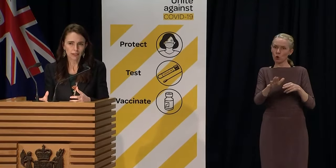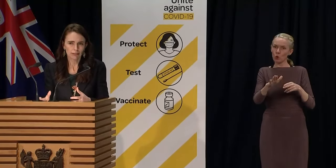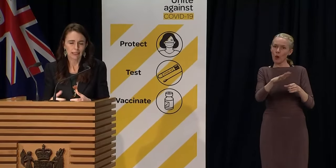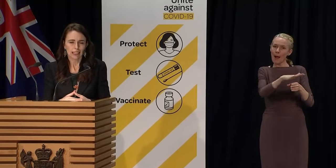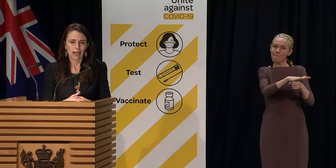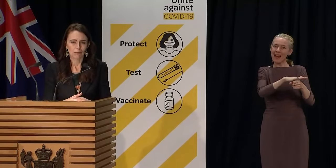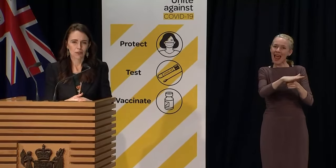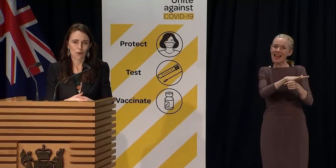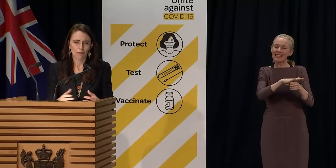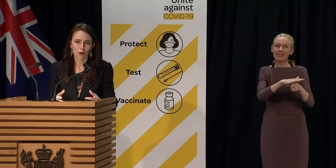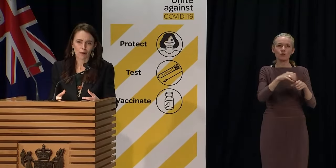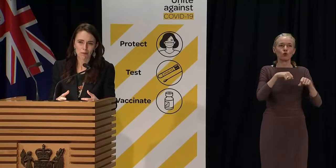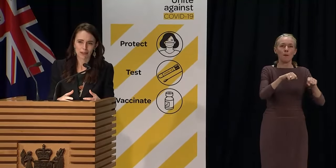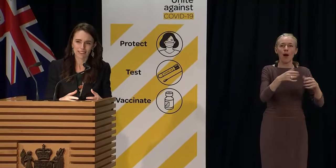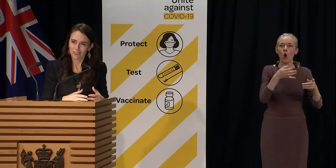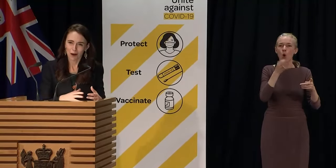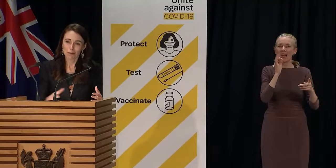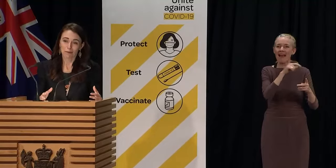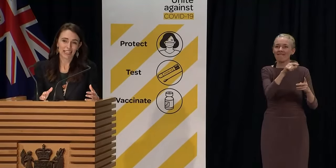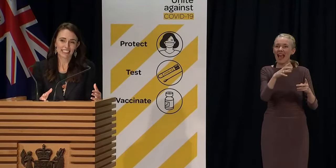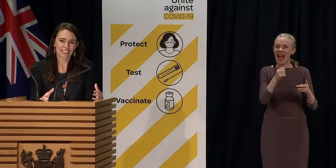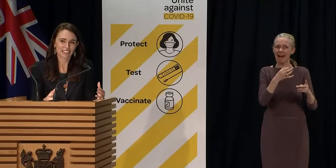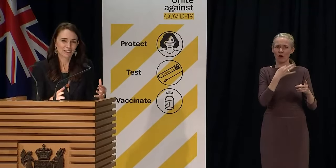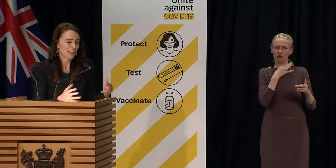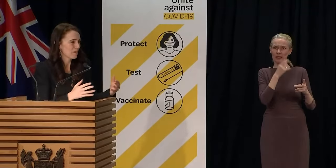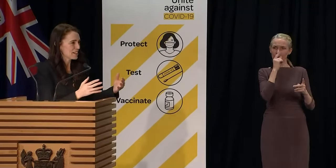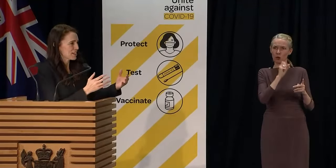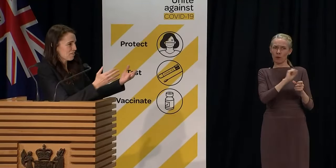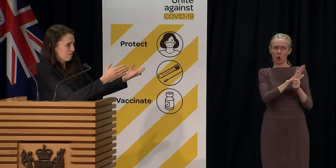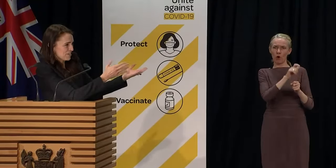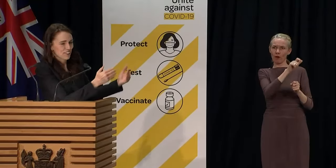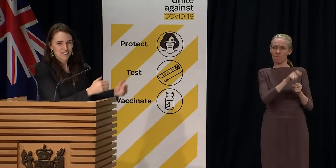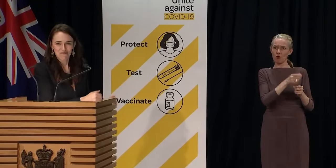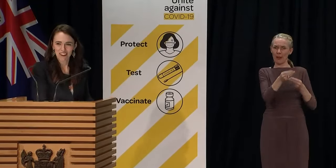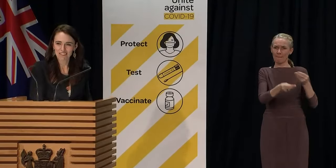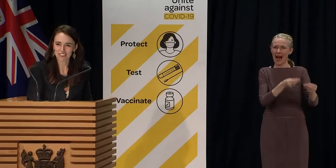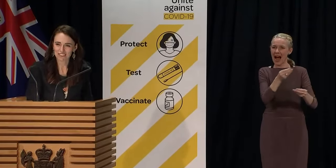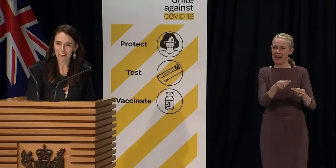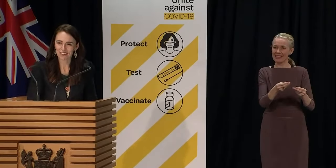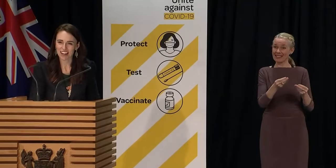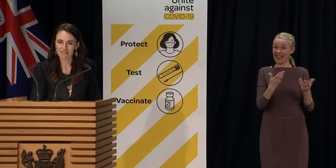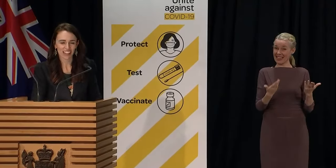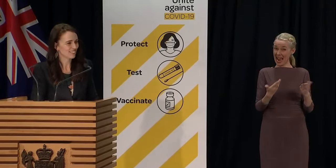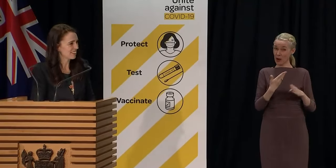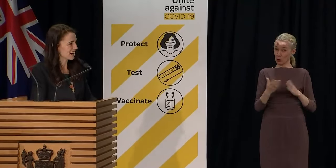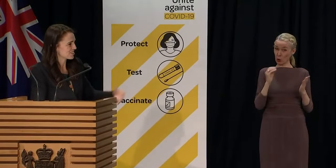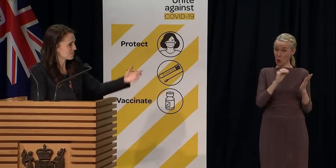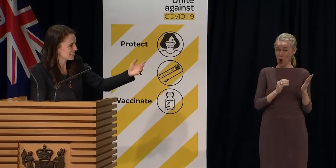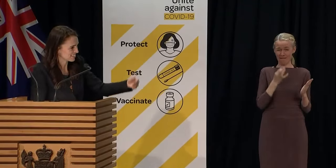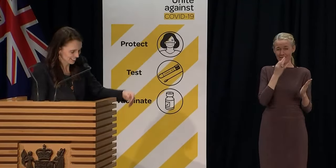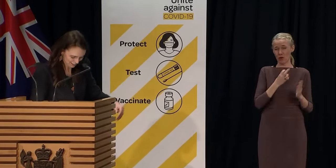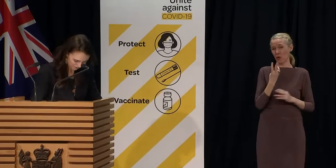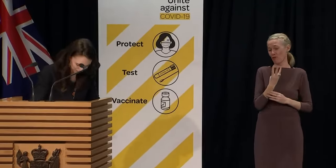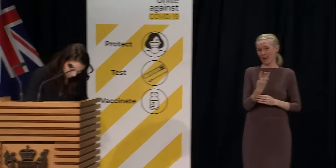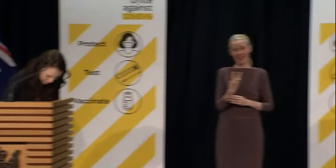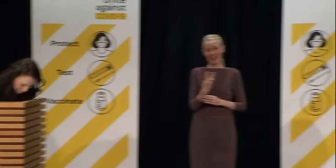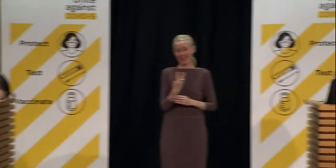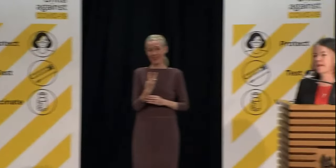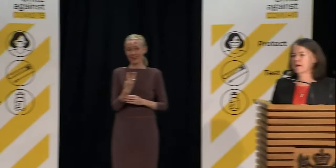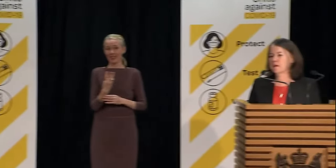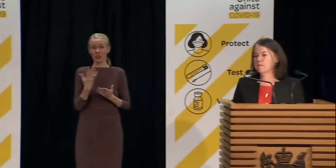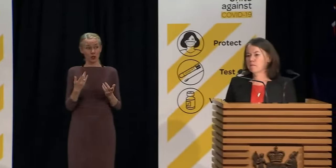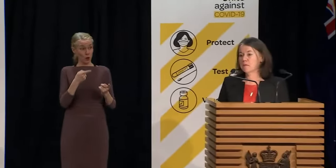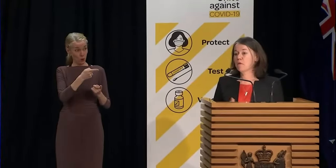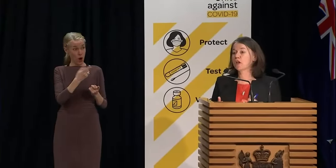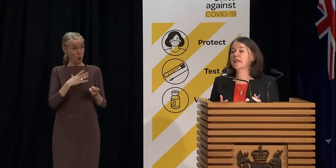mirror alpha. So I'm hesitant to do that myself. So perhaps Dr. McElnay may hedge your bets on that.